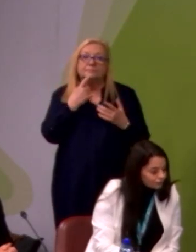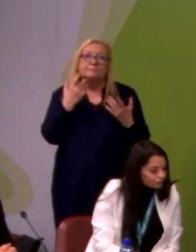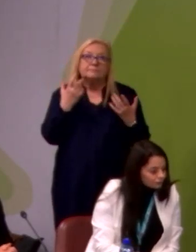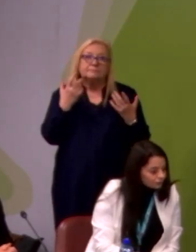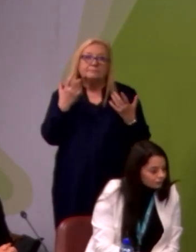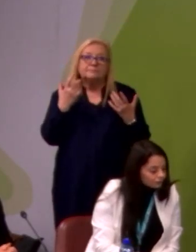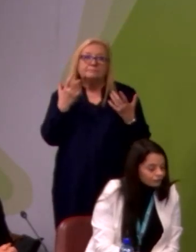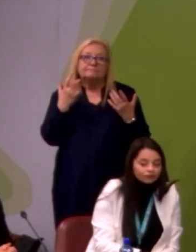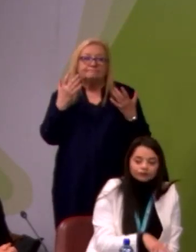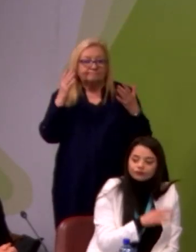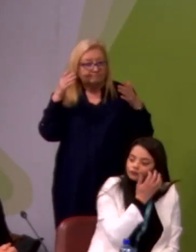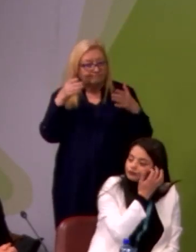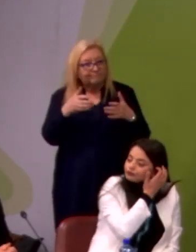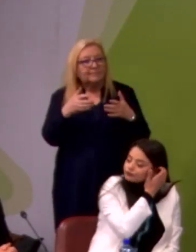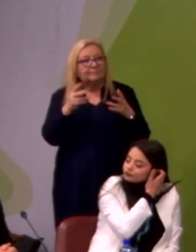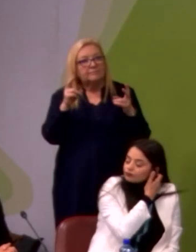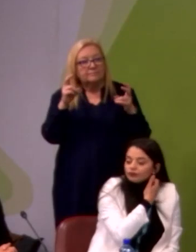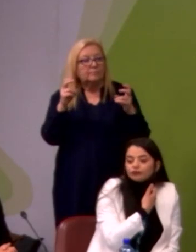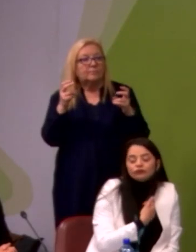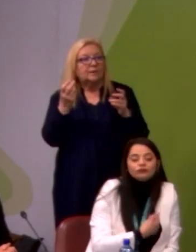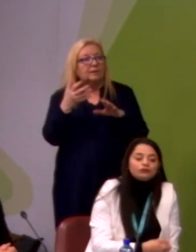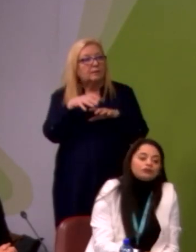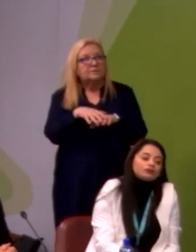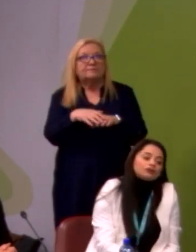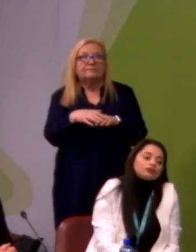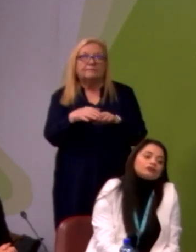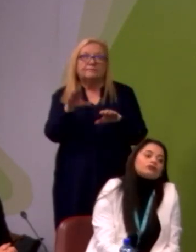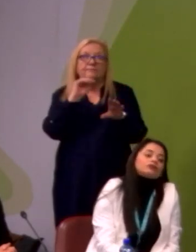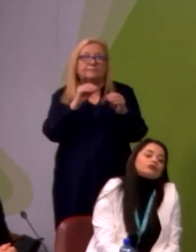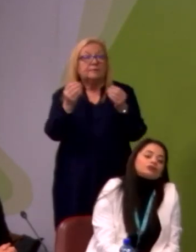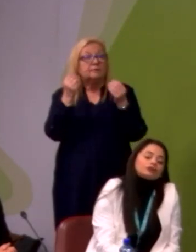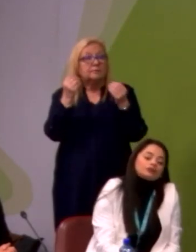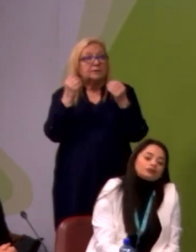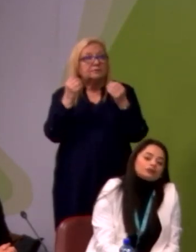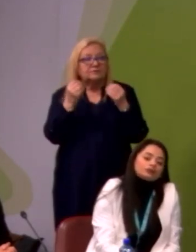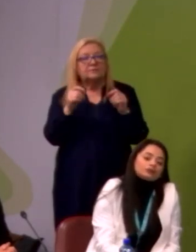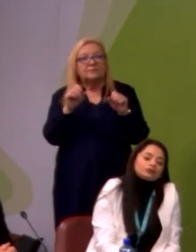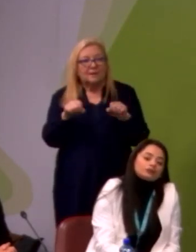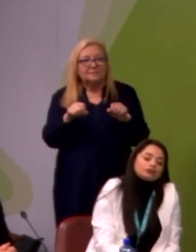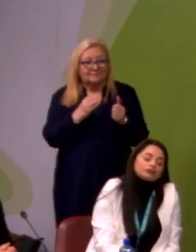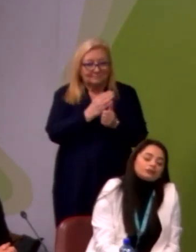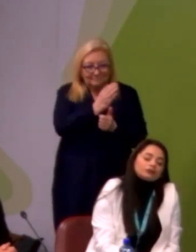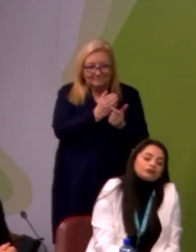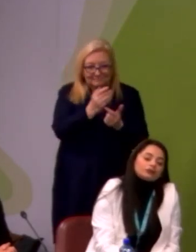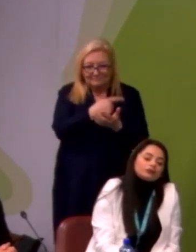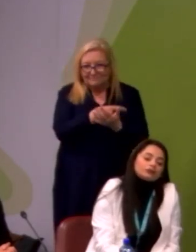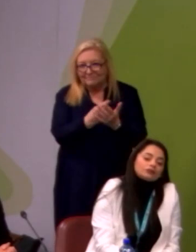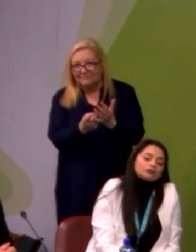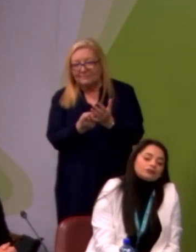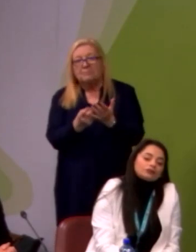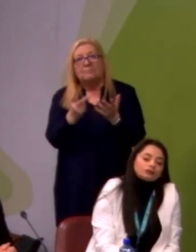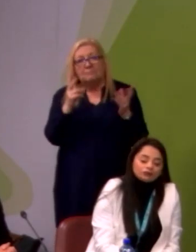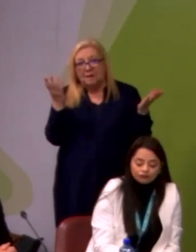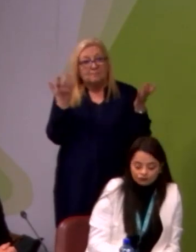around inclusive education. So want to see what provision can be made in the mainstream, but